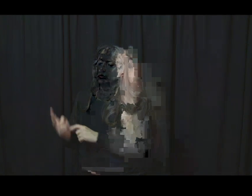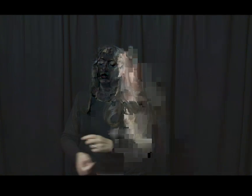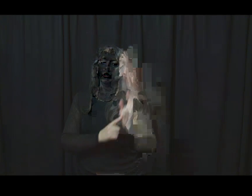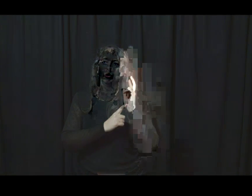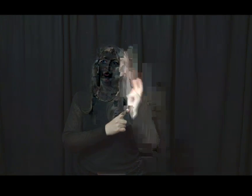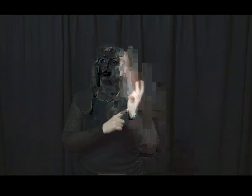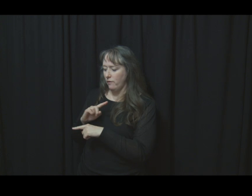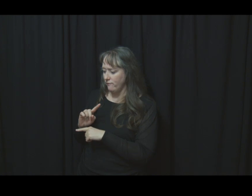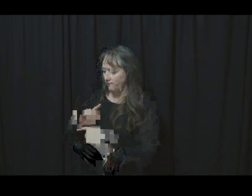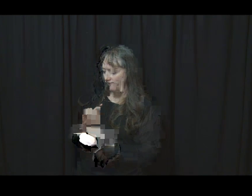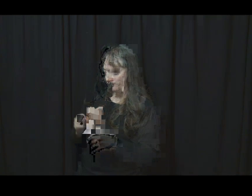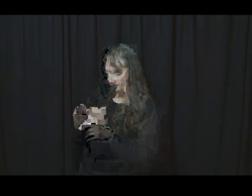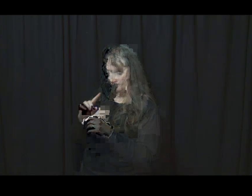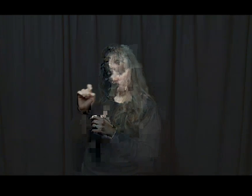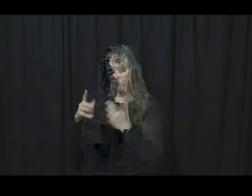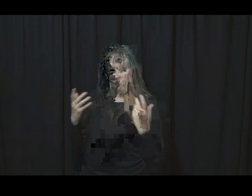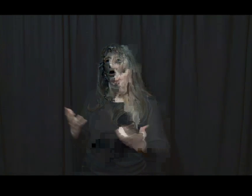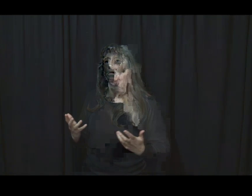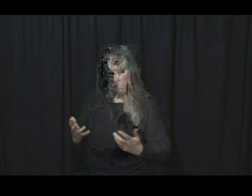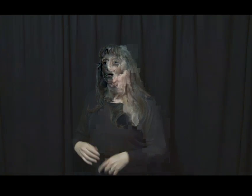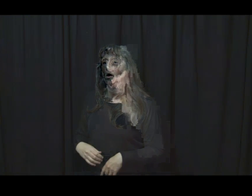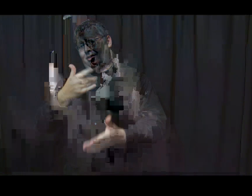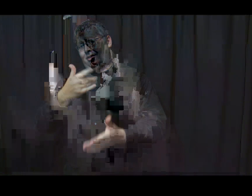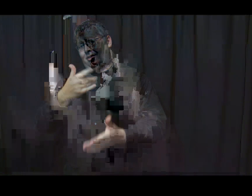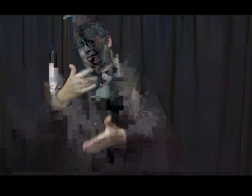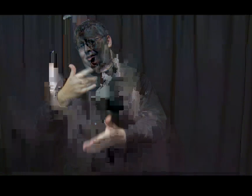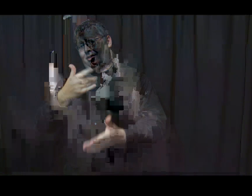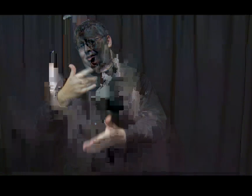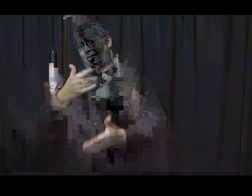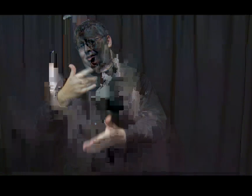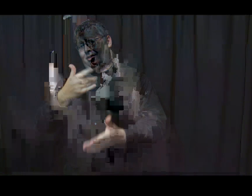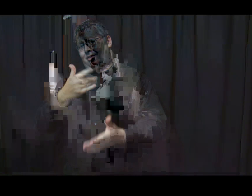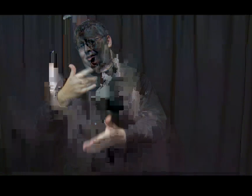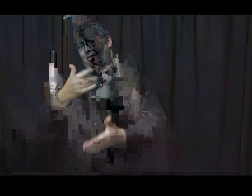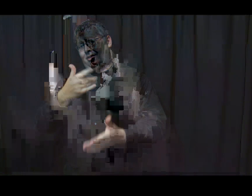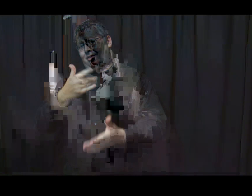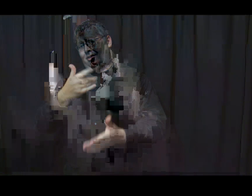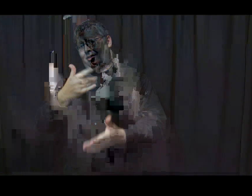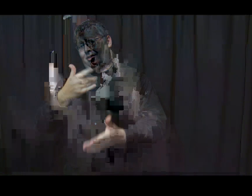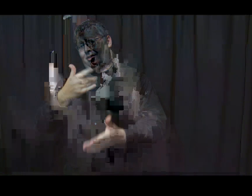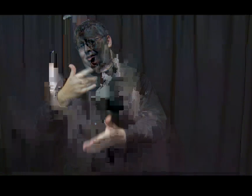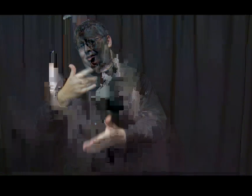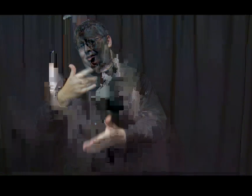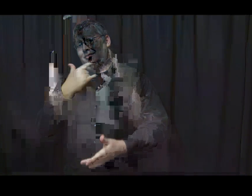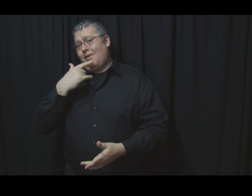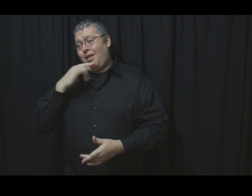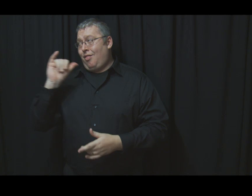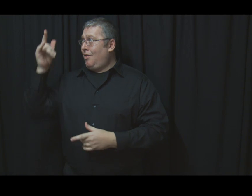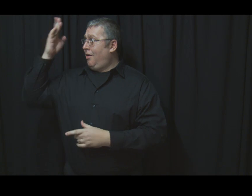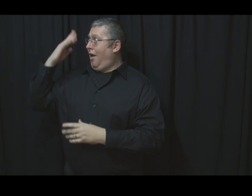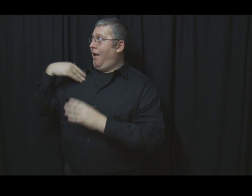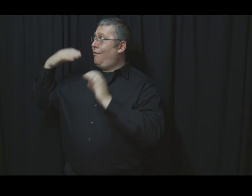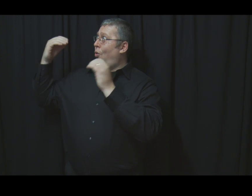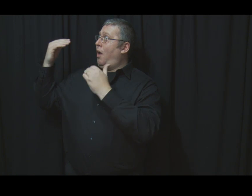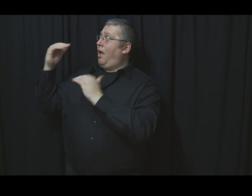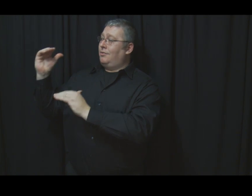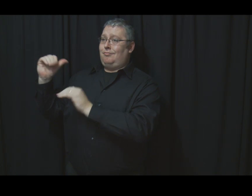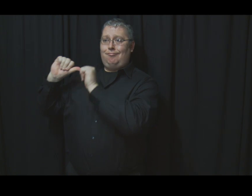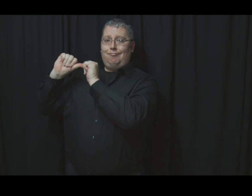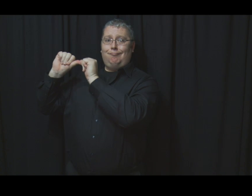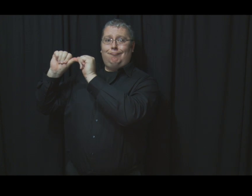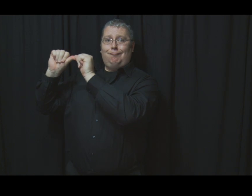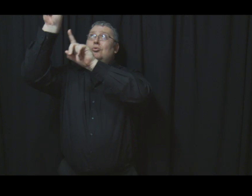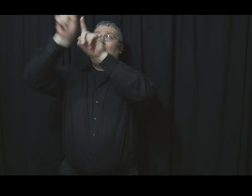we can, please. Than anything else. Well, that there's an infinite God and talks about the origin of